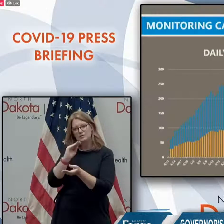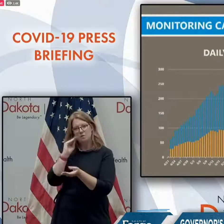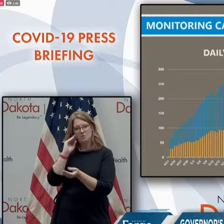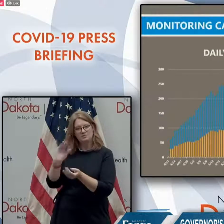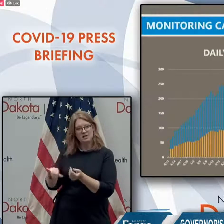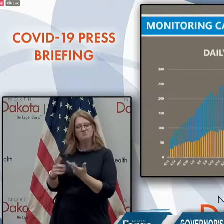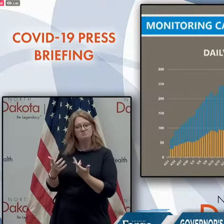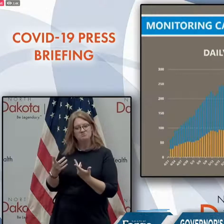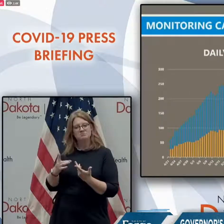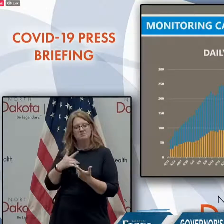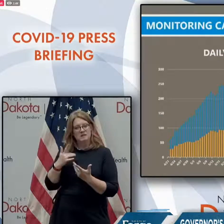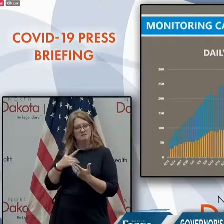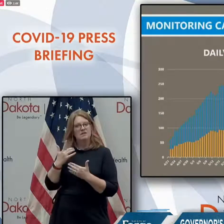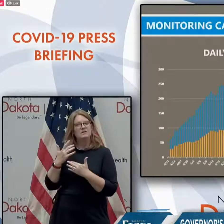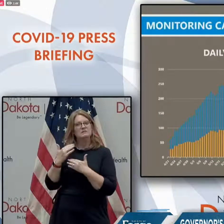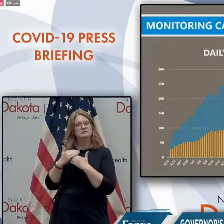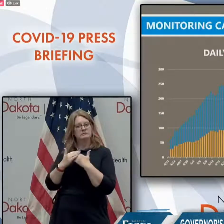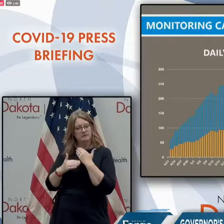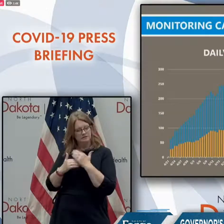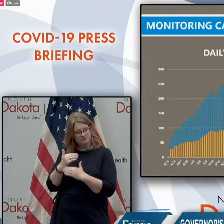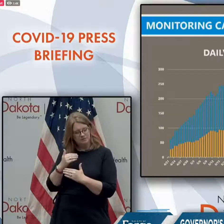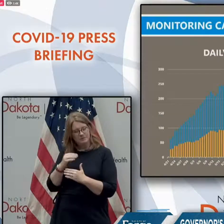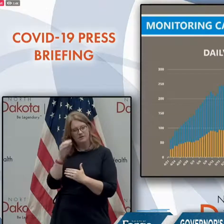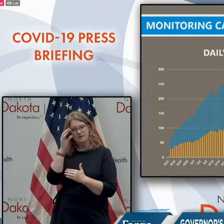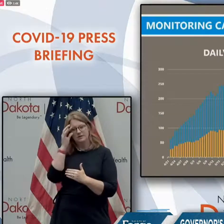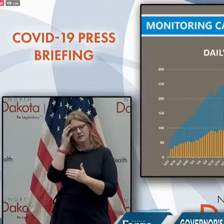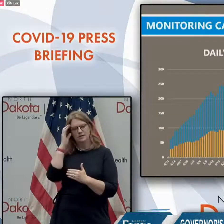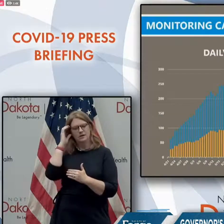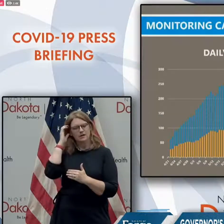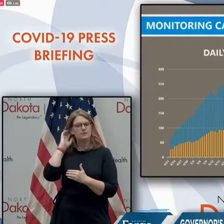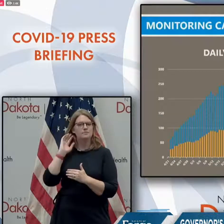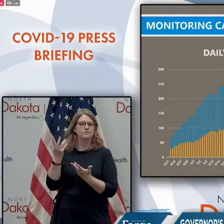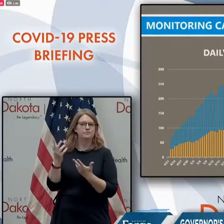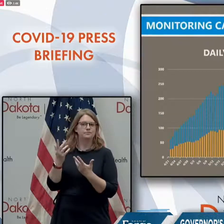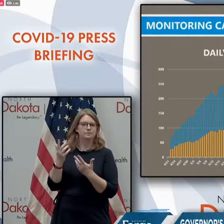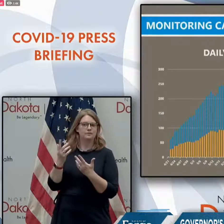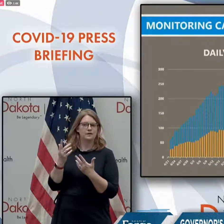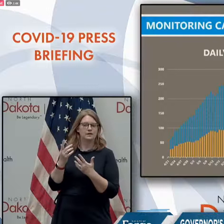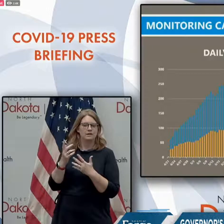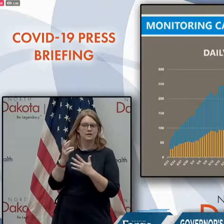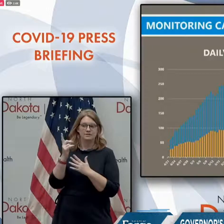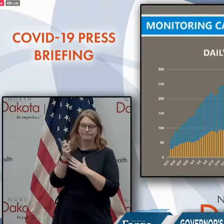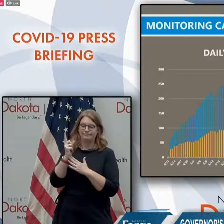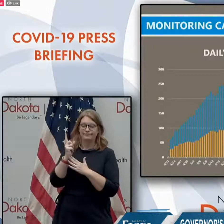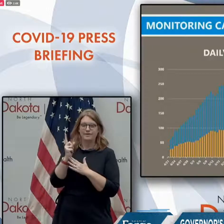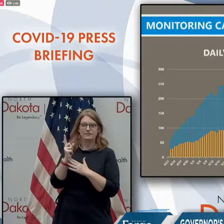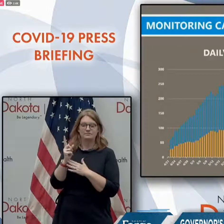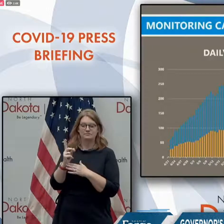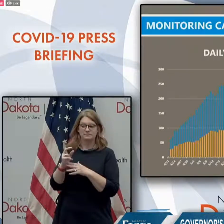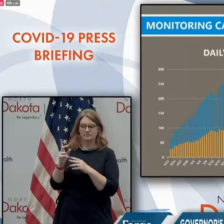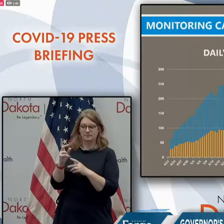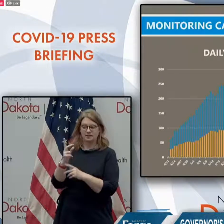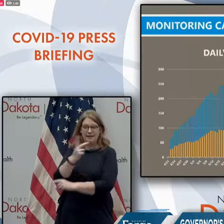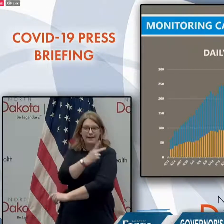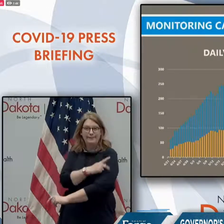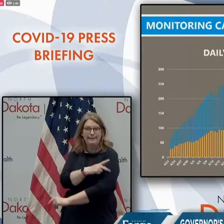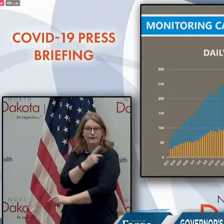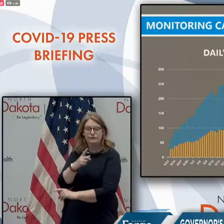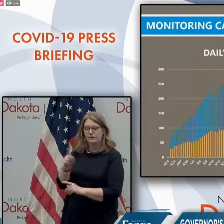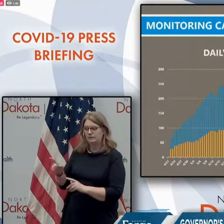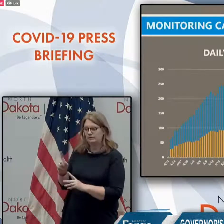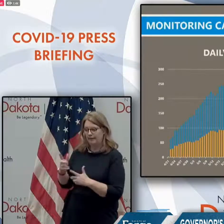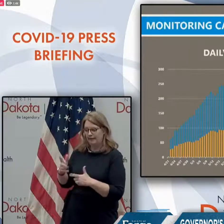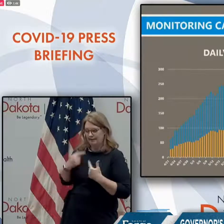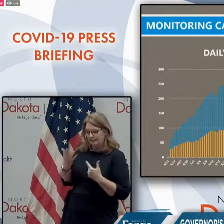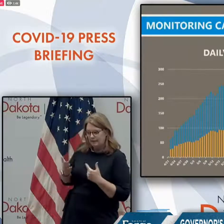quite good shape in long-term care, but every time we end up with a resident that becomes infected, that creates